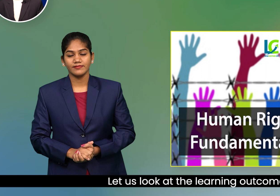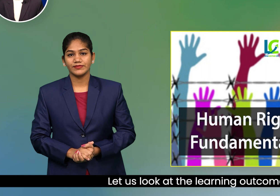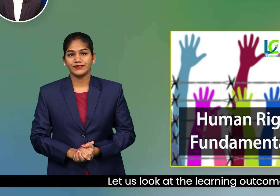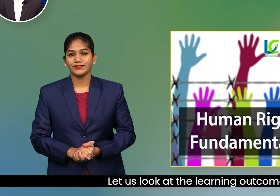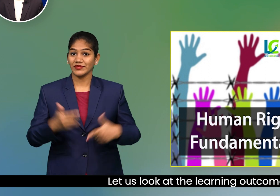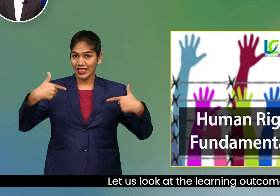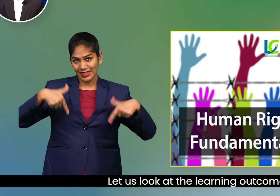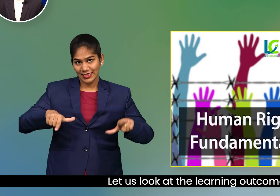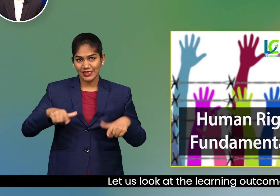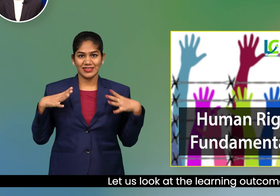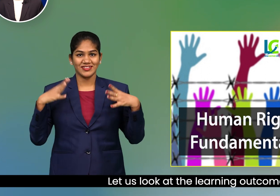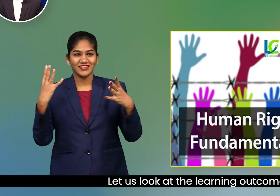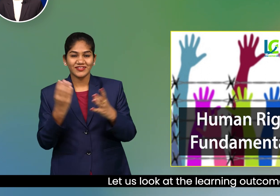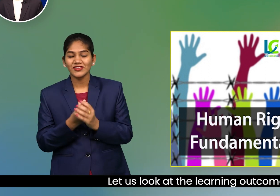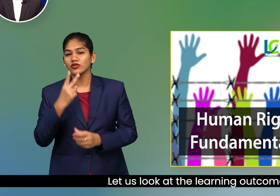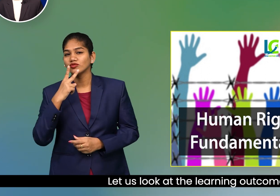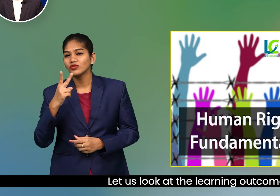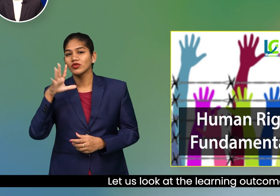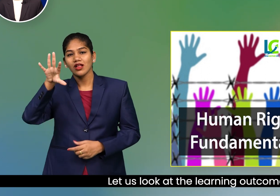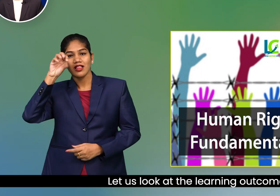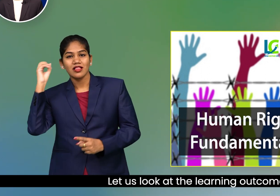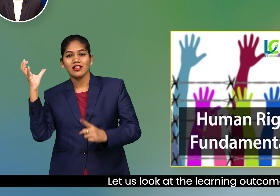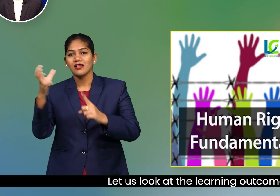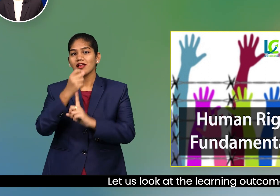Let us look at the learning outcomes.